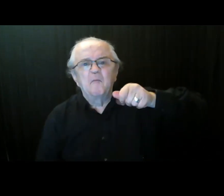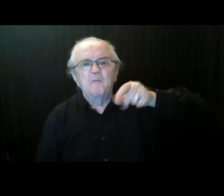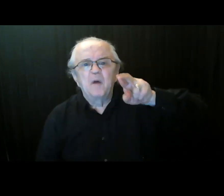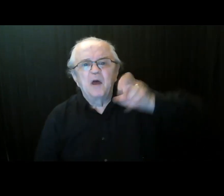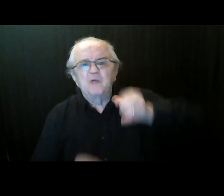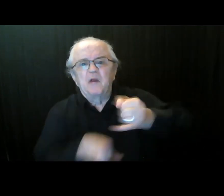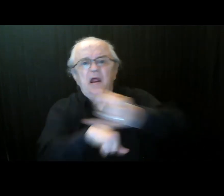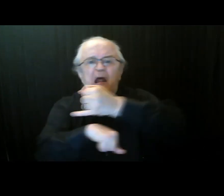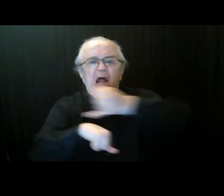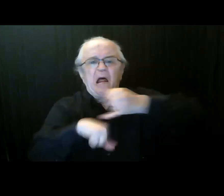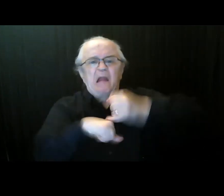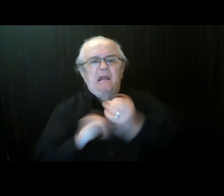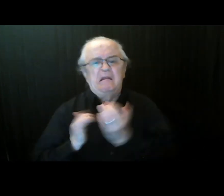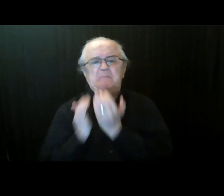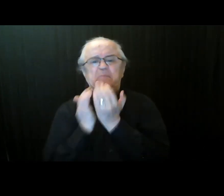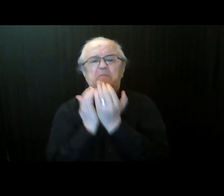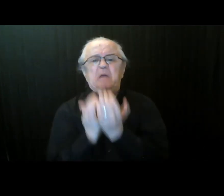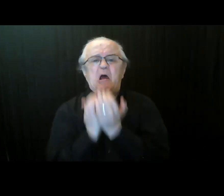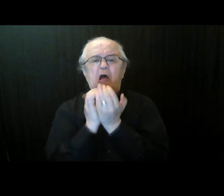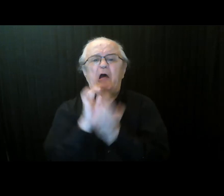amidst a bevy of beauties.